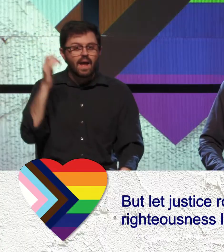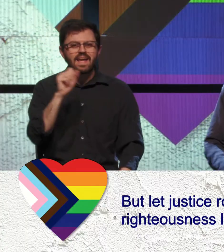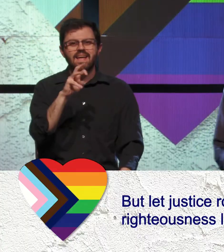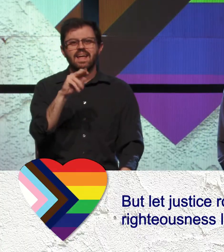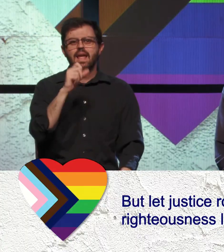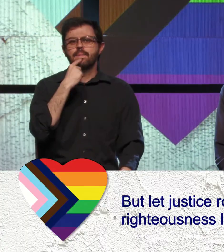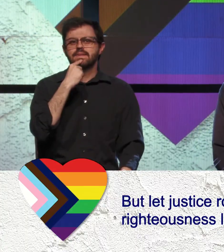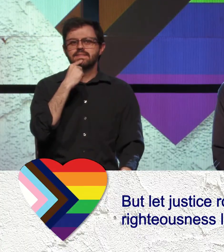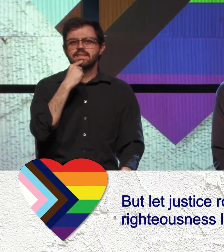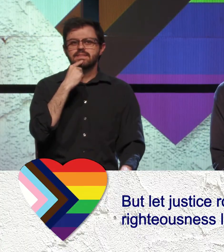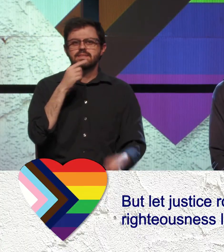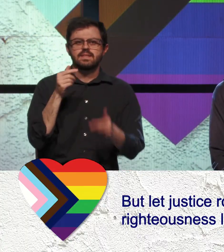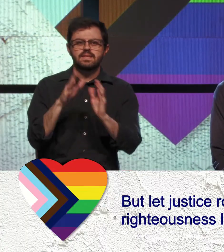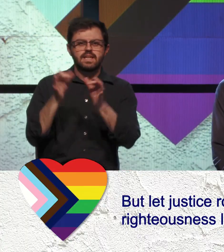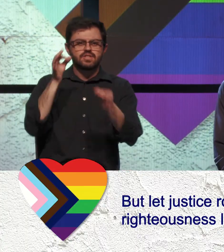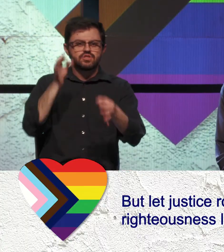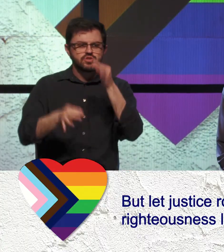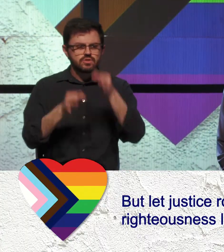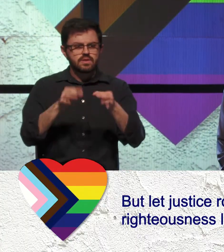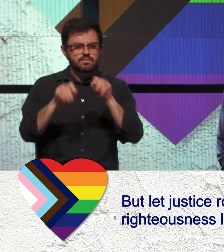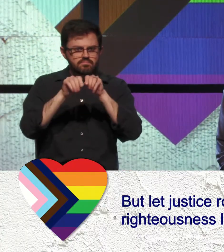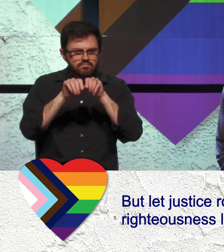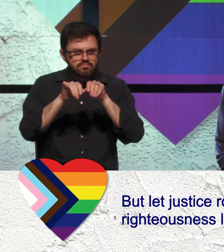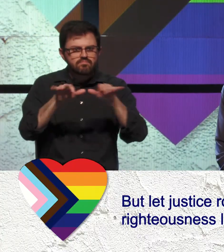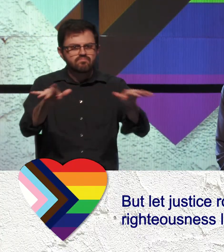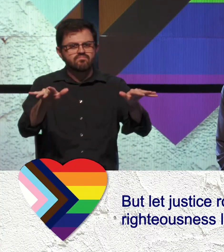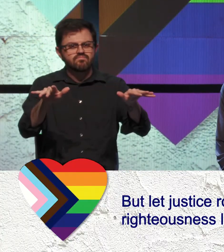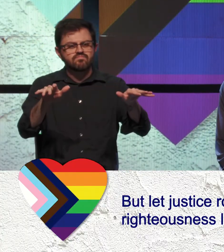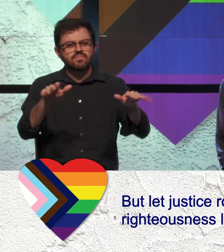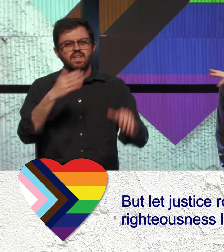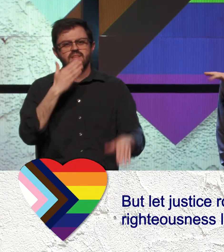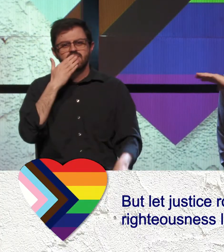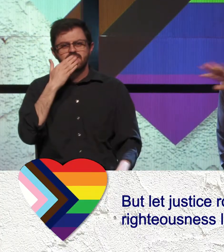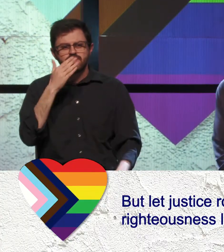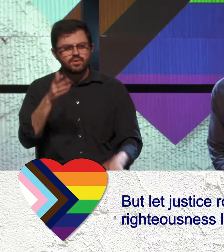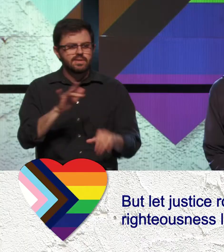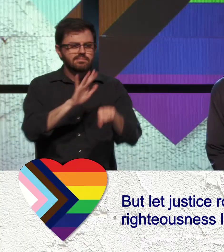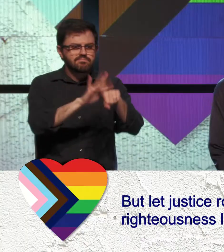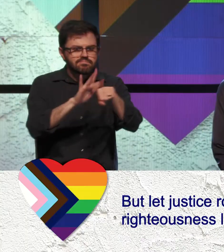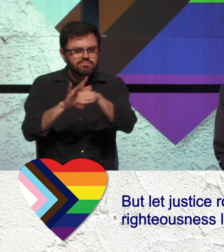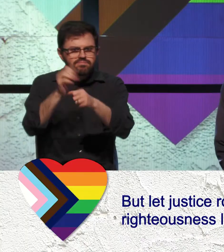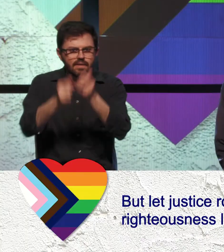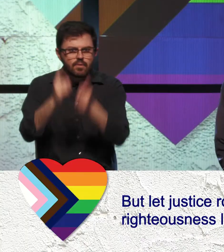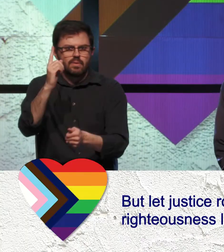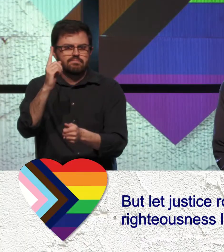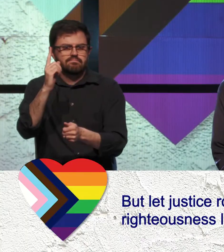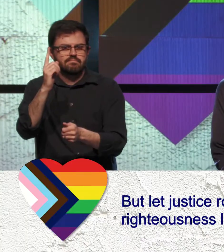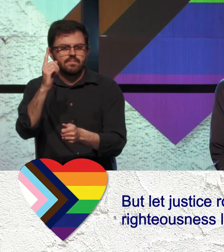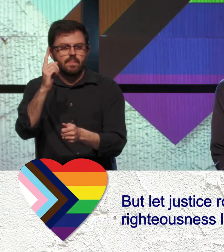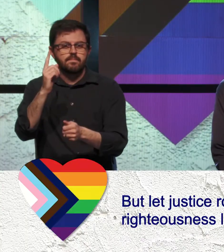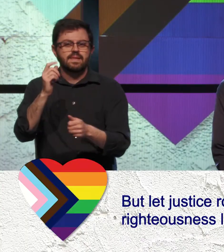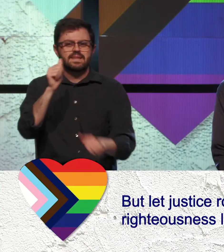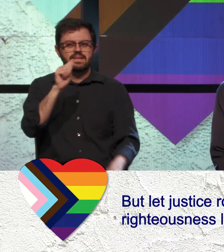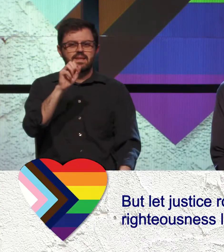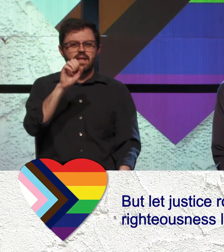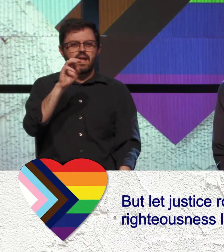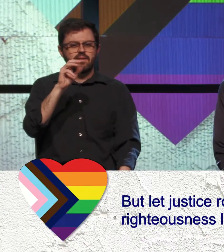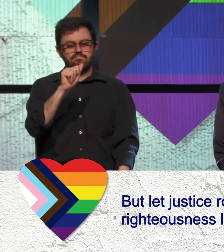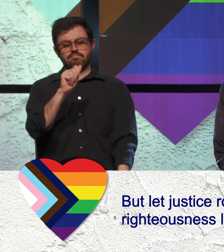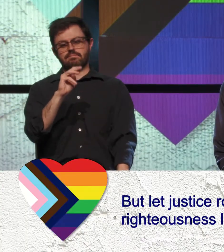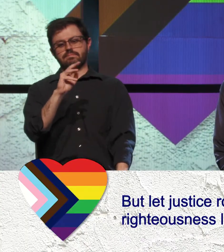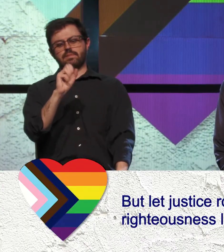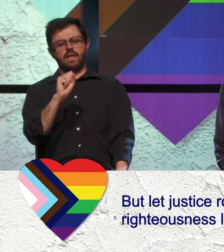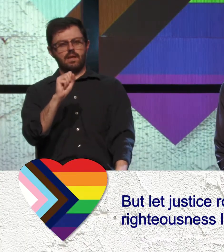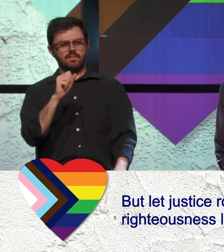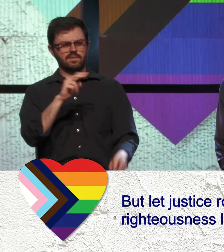roll down like water and righteousness like an ever-flowing stream. Like Amos looked around and he saw the lack of care,